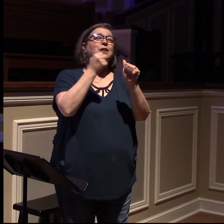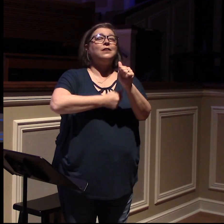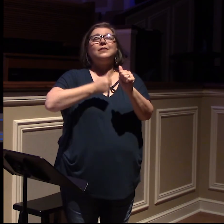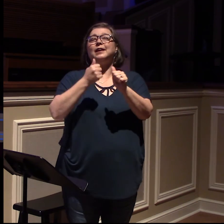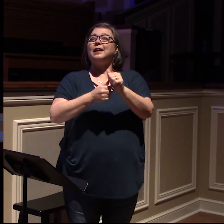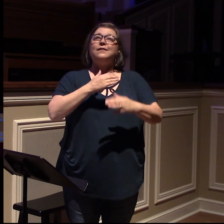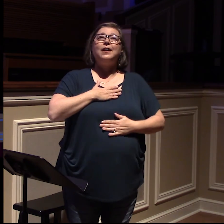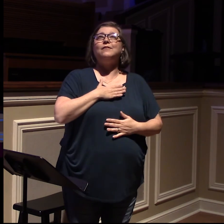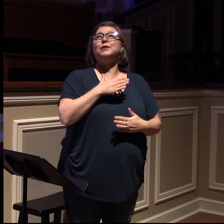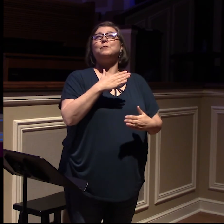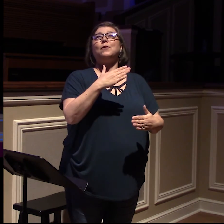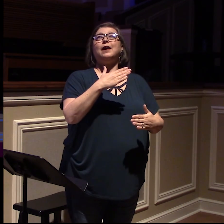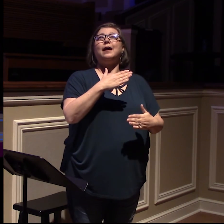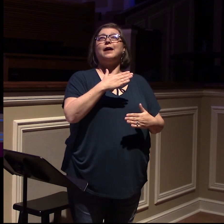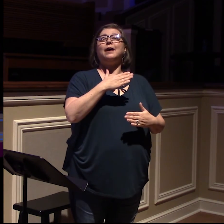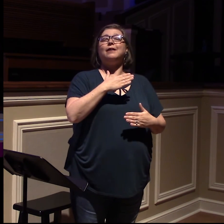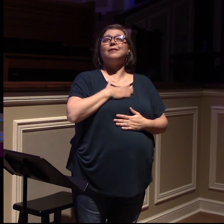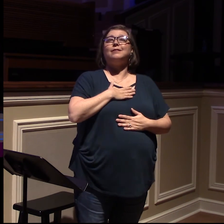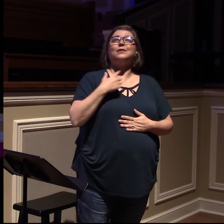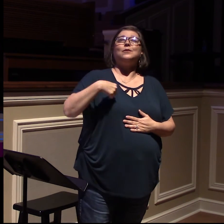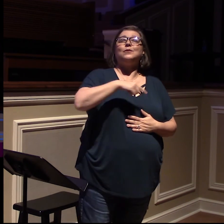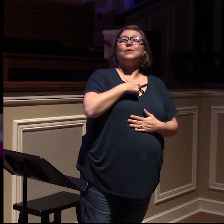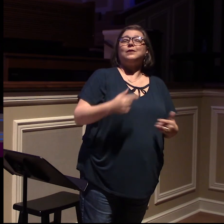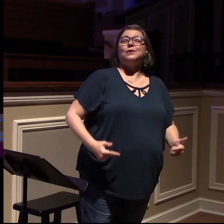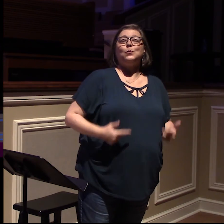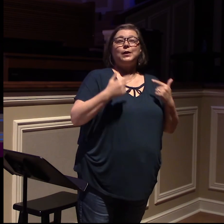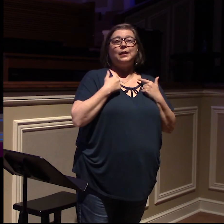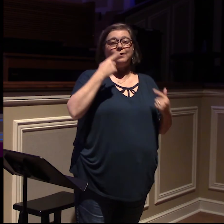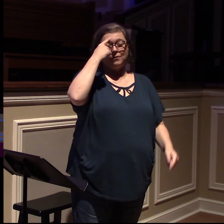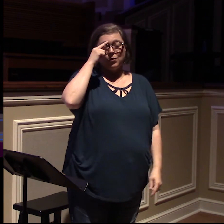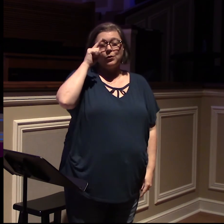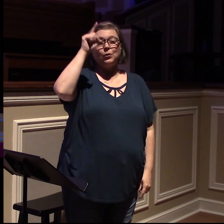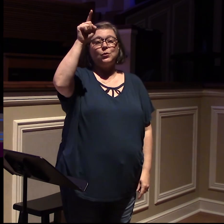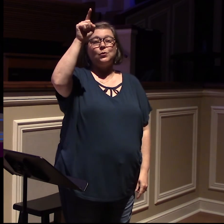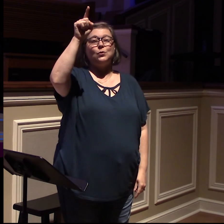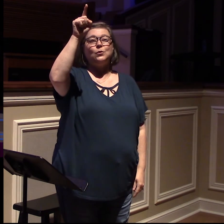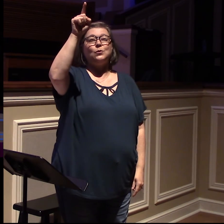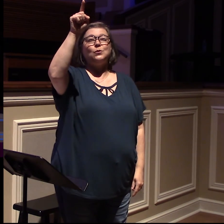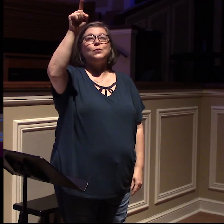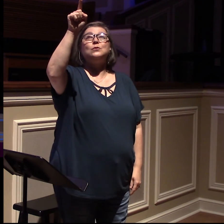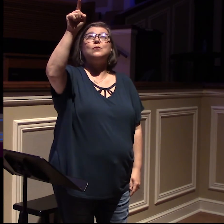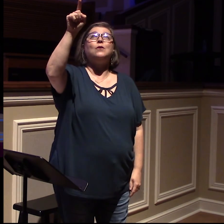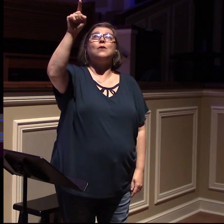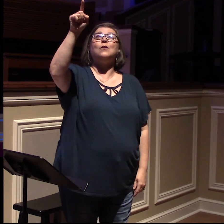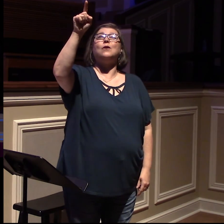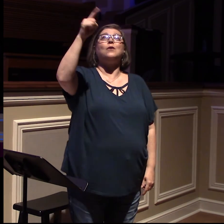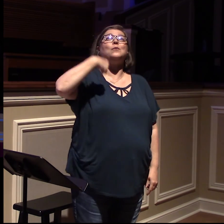sing. Worthy of every breath we could ever breathe. We live for you.